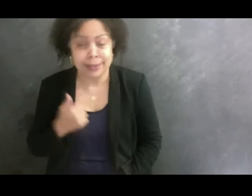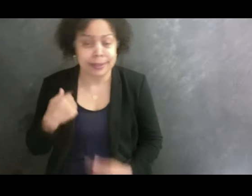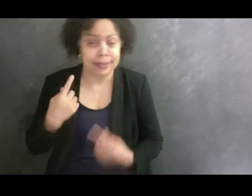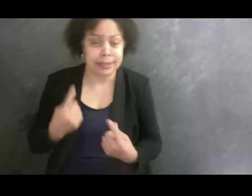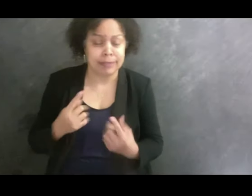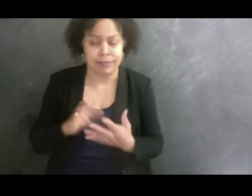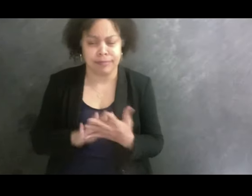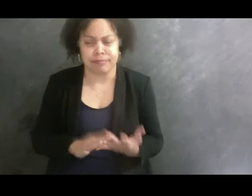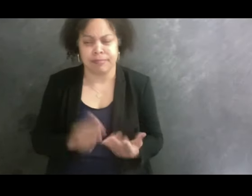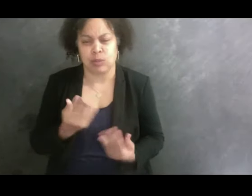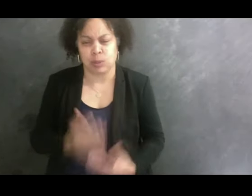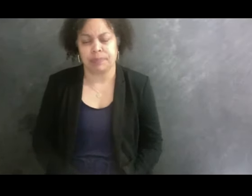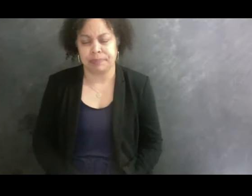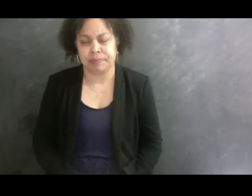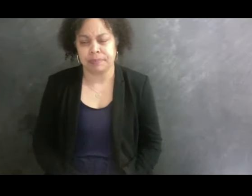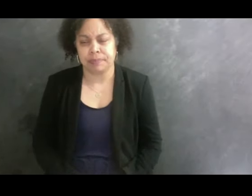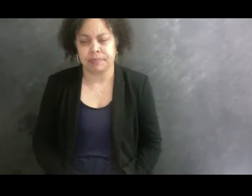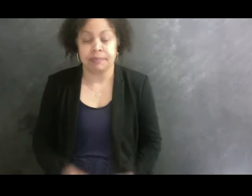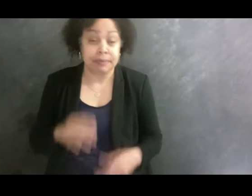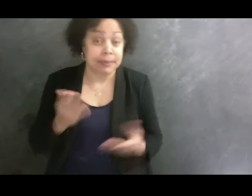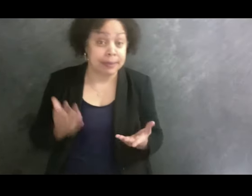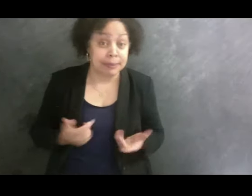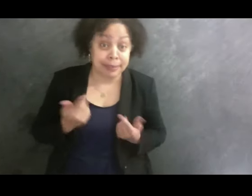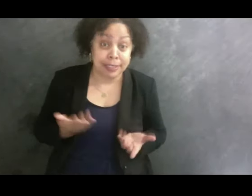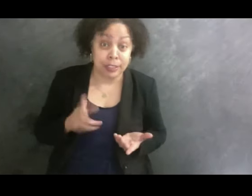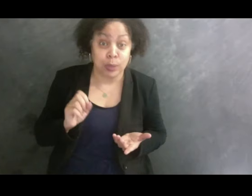US or outside.